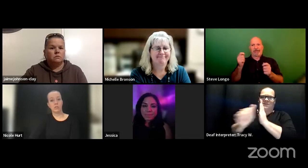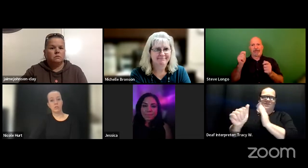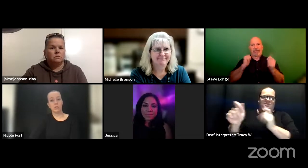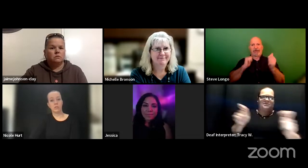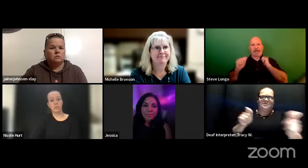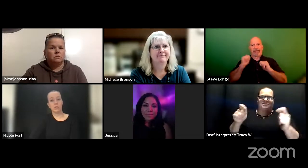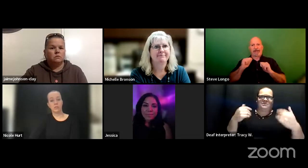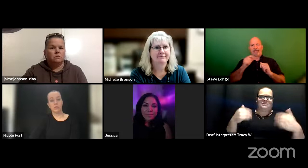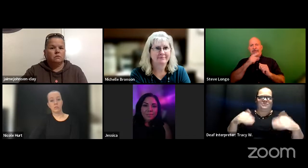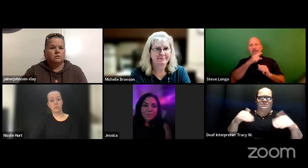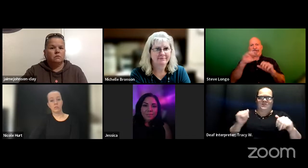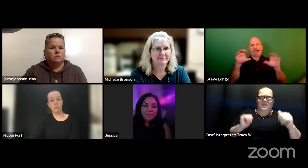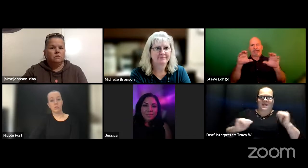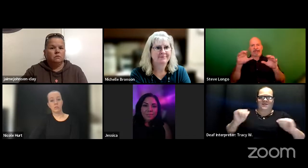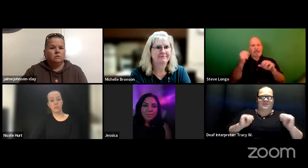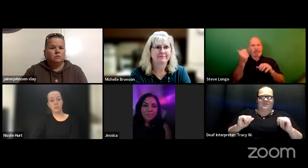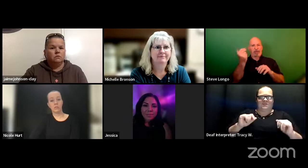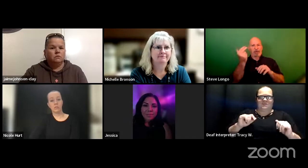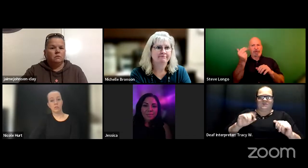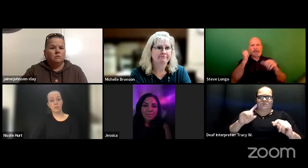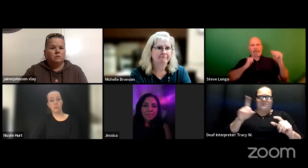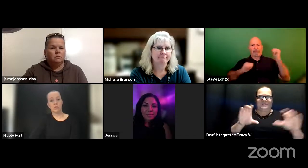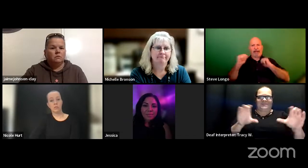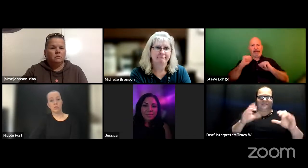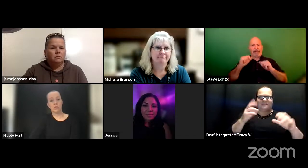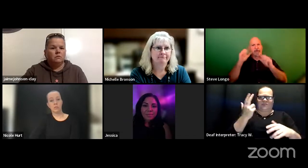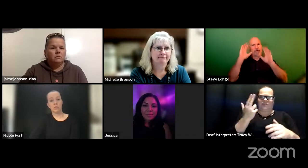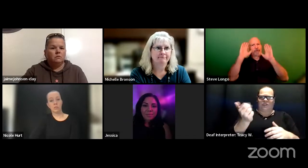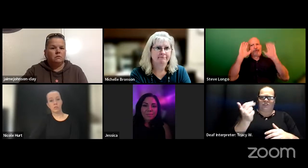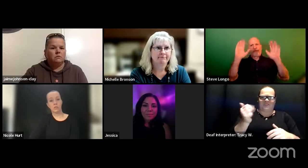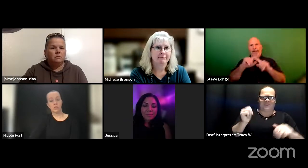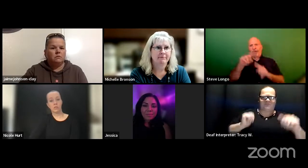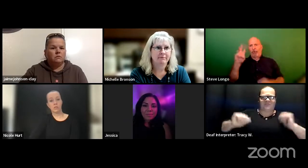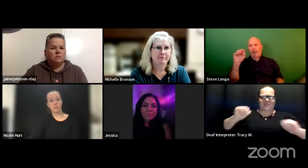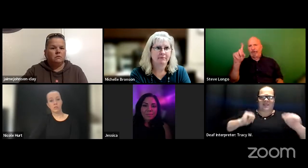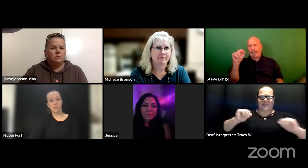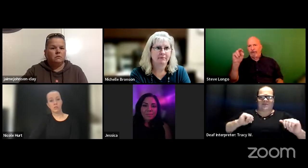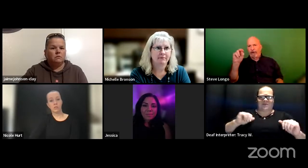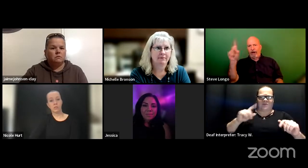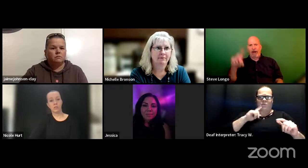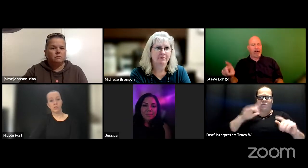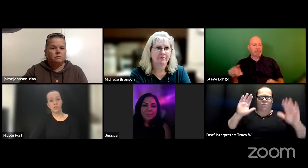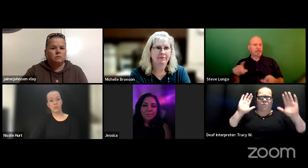contracted with her. There was no one that could